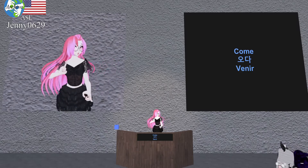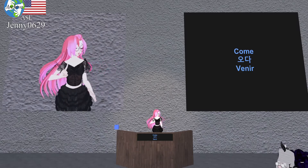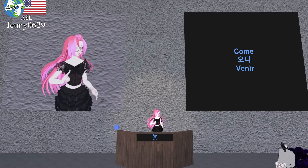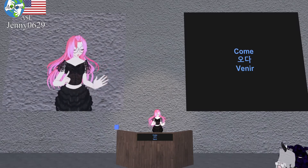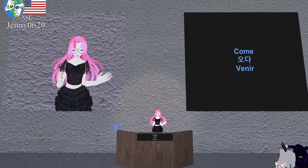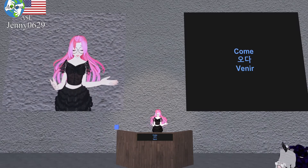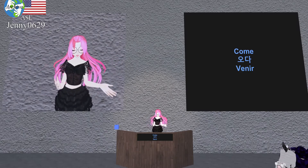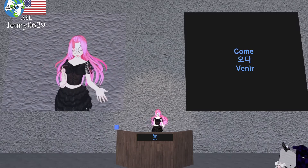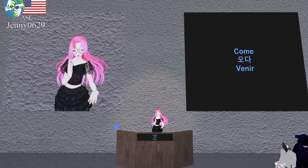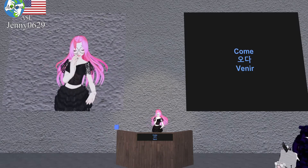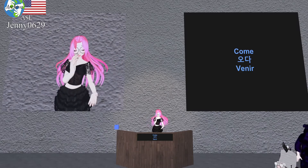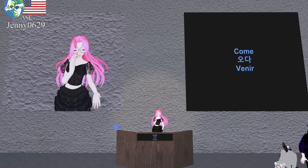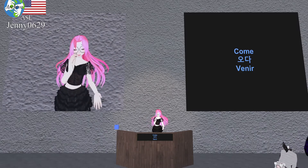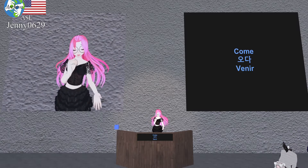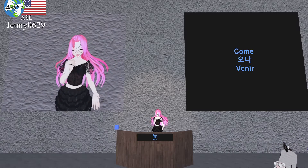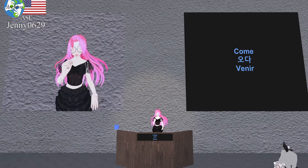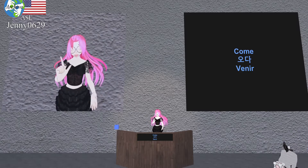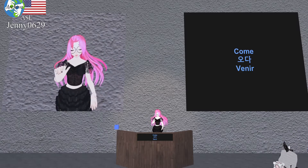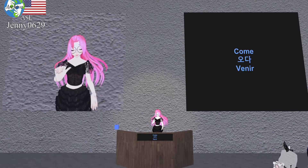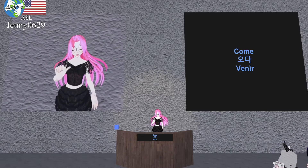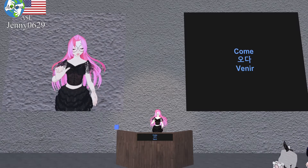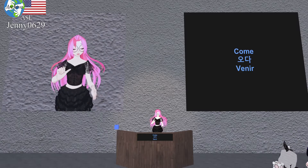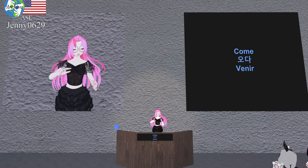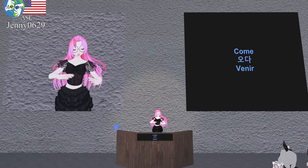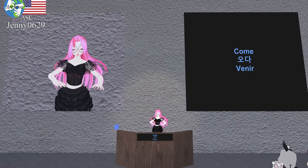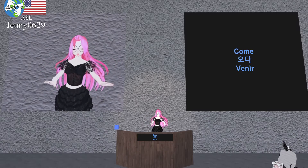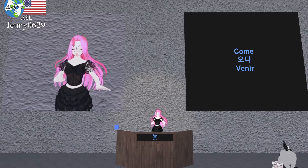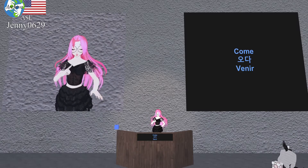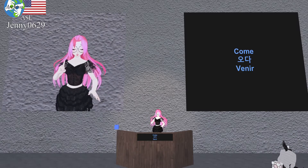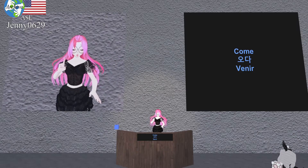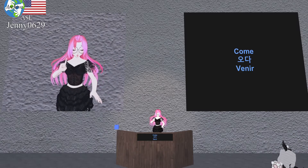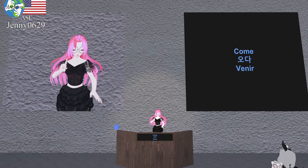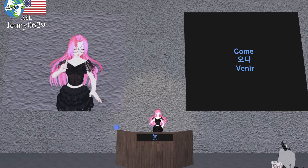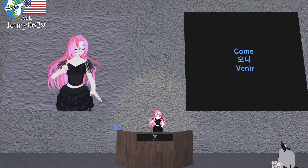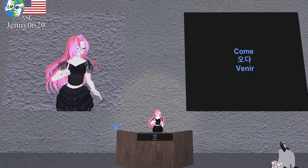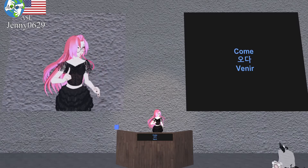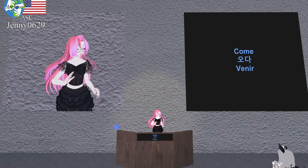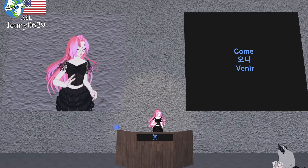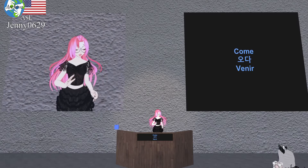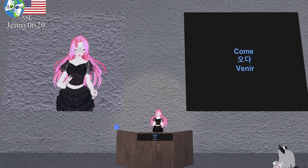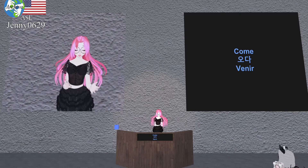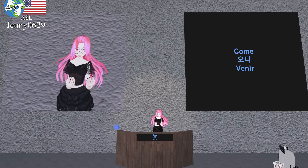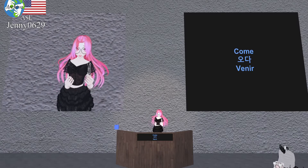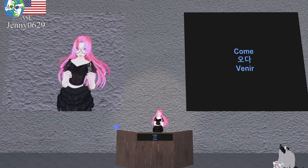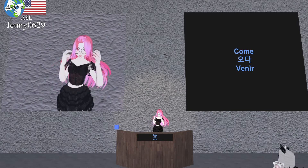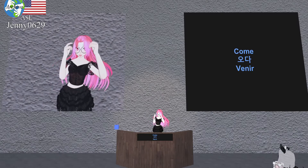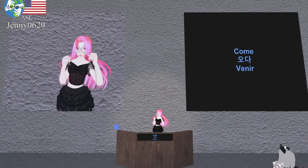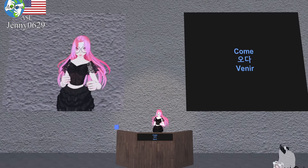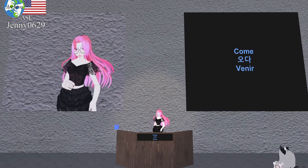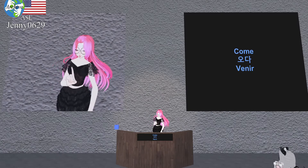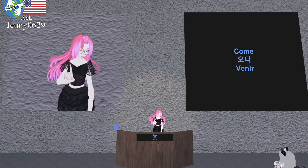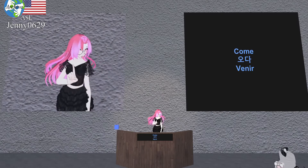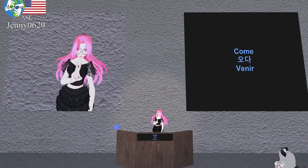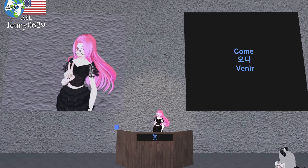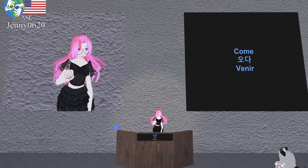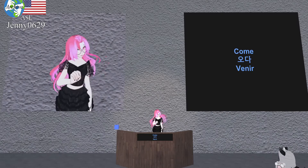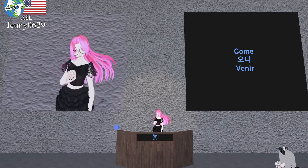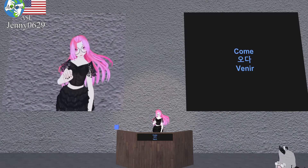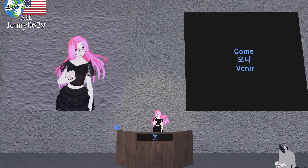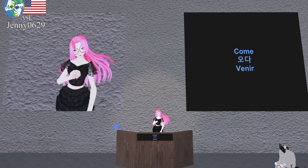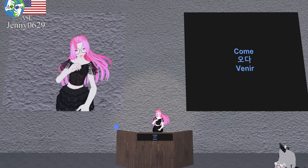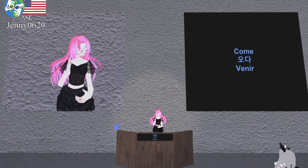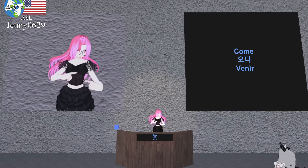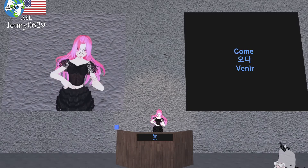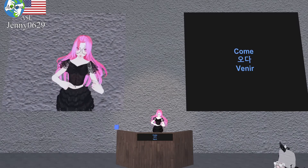deaf people. So there's even some cases of CODAs, which are childs of deaf adults, who want to become a teacher, and they're said,